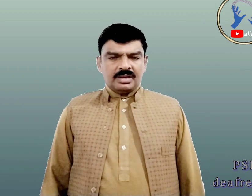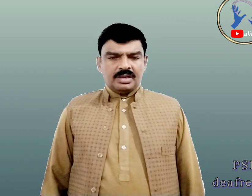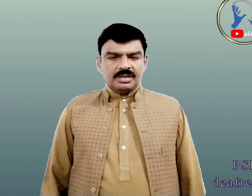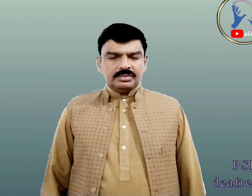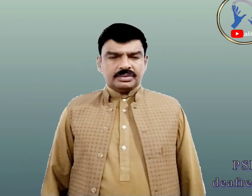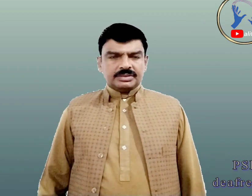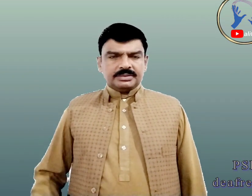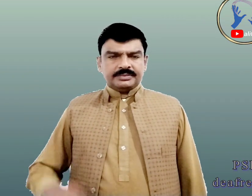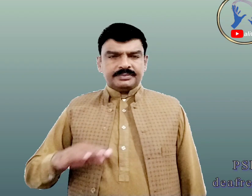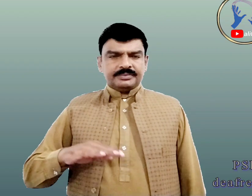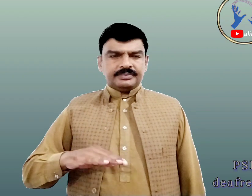out,